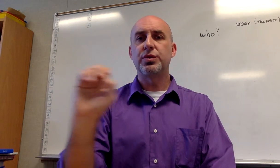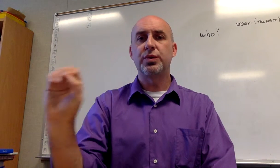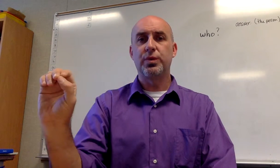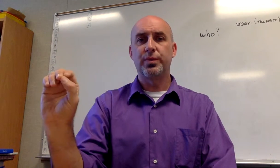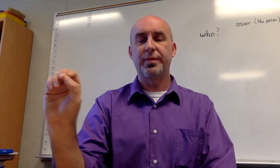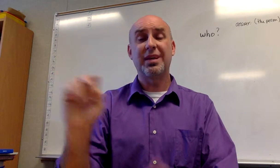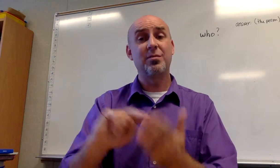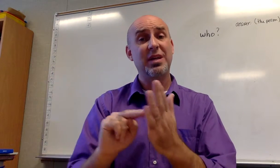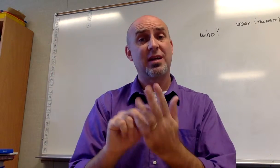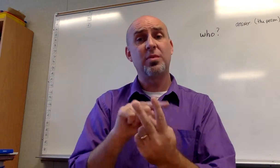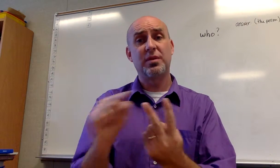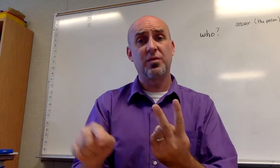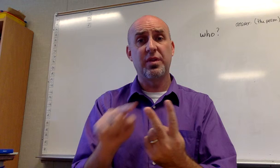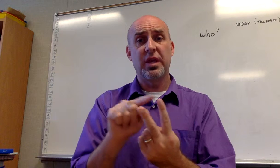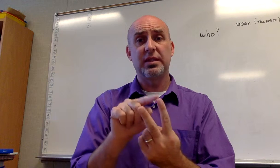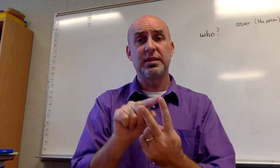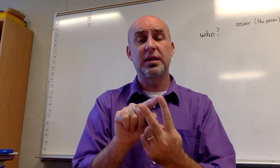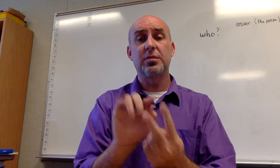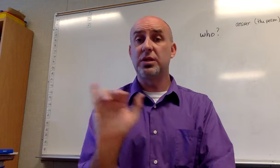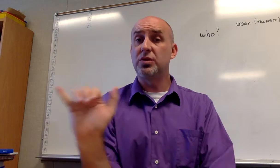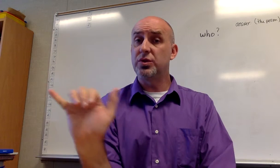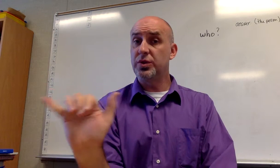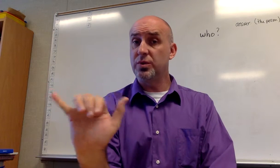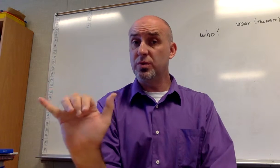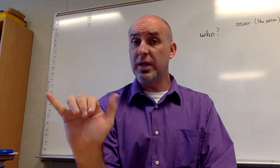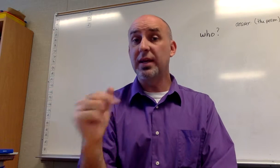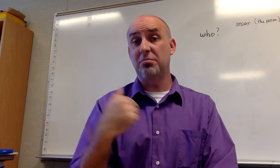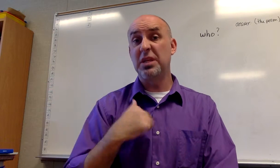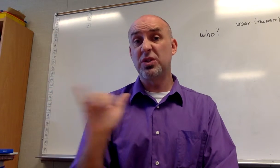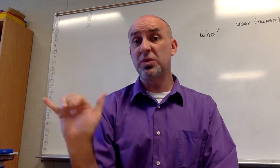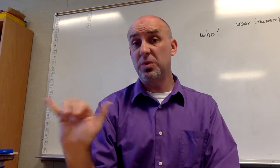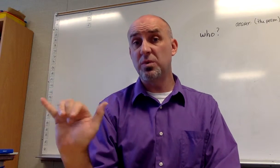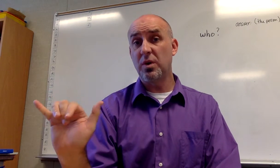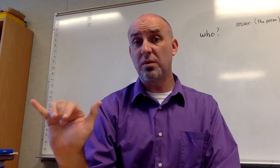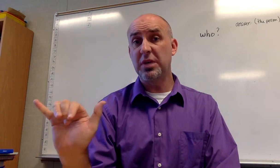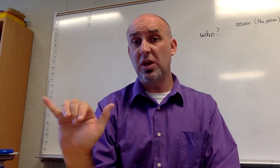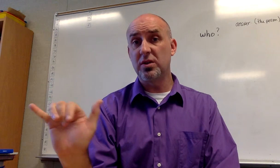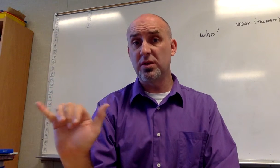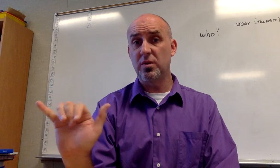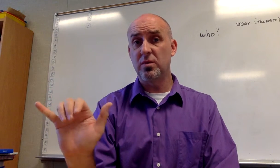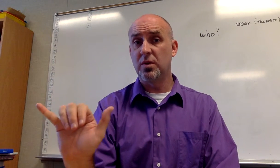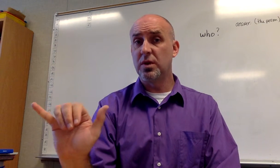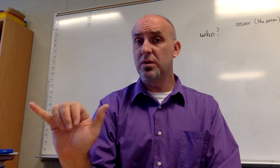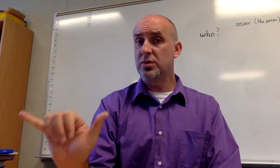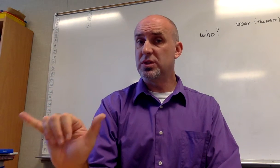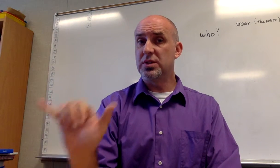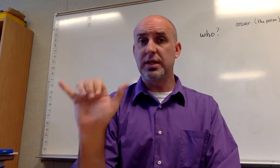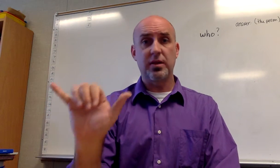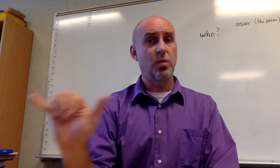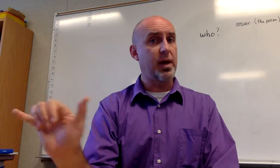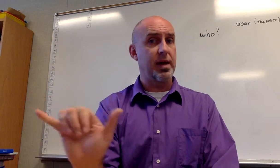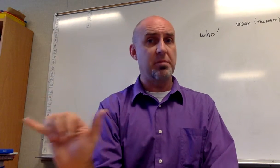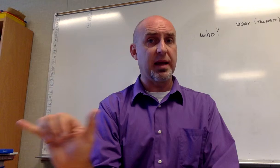to. That can mean a couple different things. It can mean to, like me too, me also, which is just like the Y back and